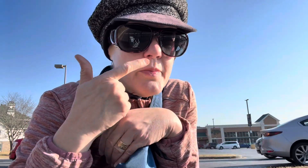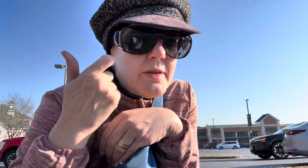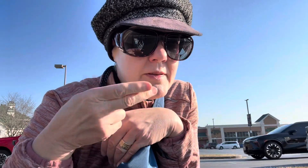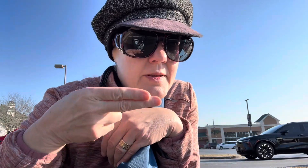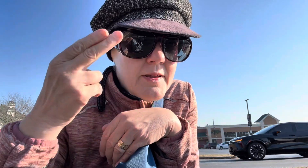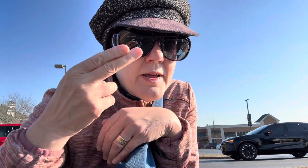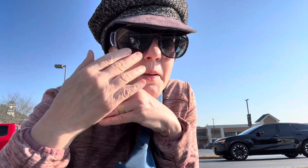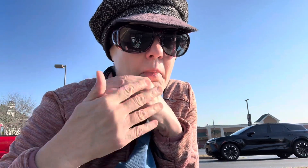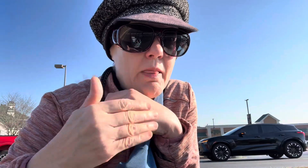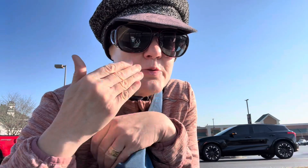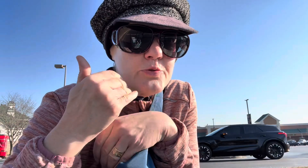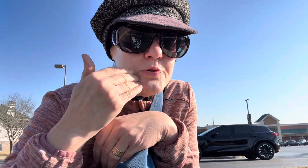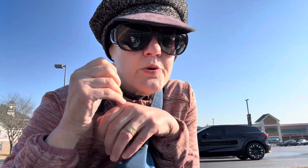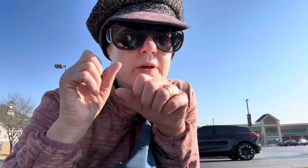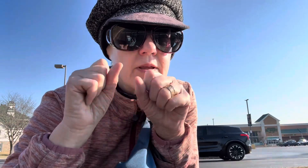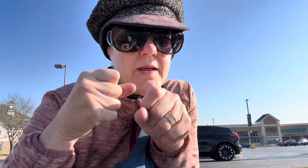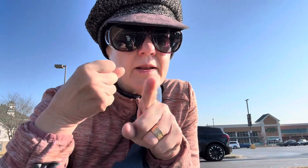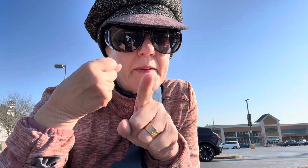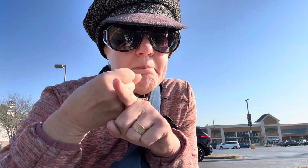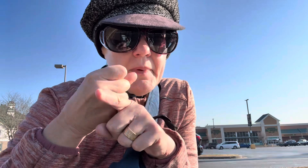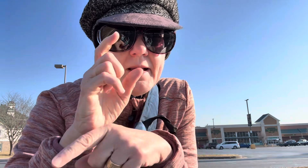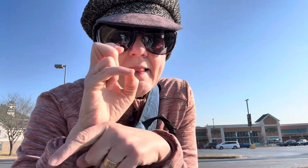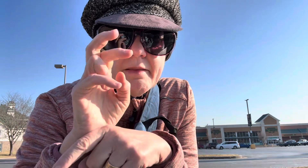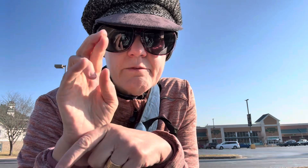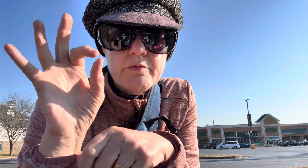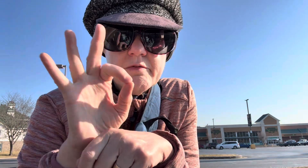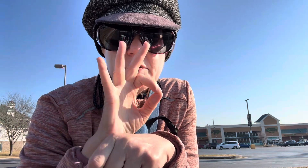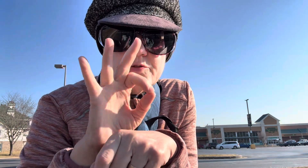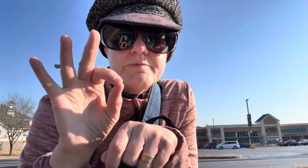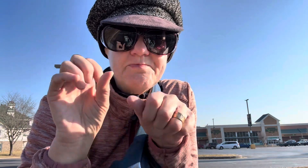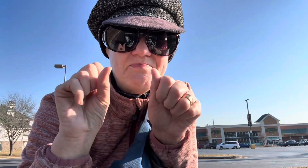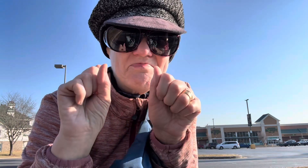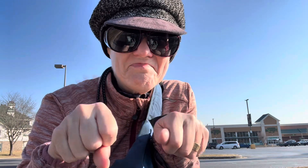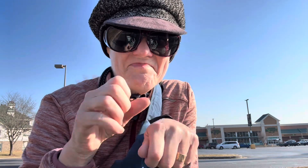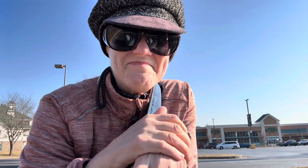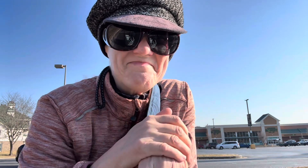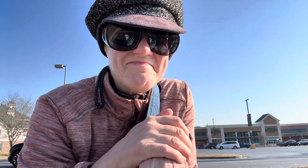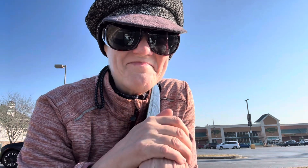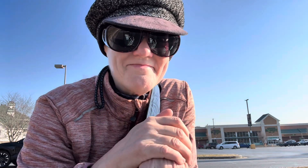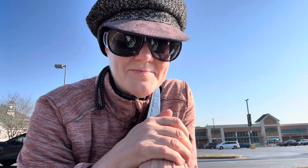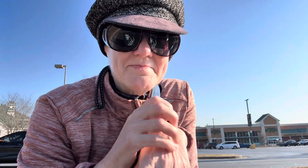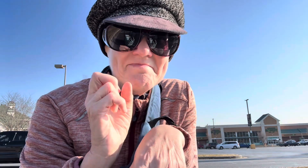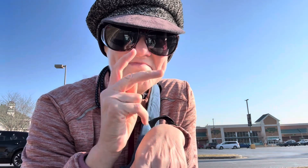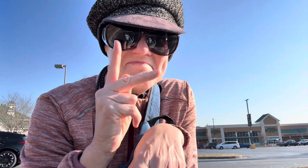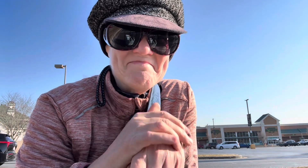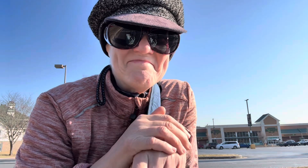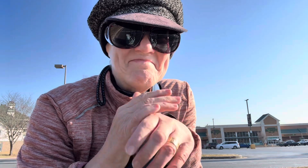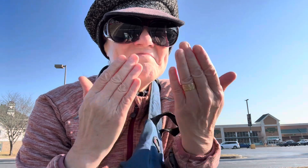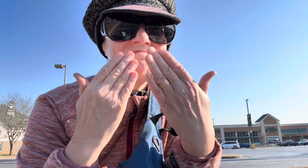big reason to control his blood sugar, because high blood sugar can lead to liver